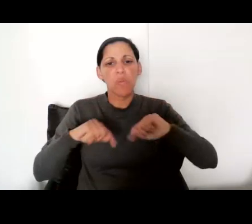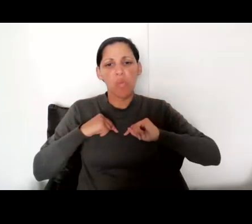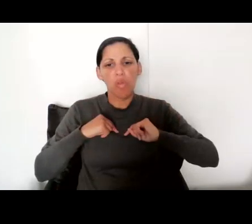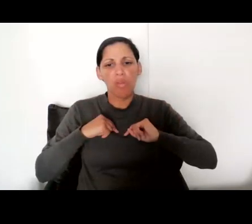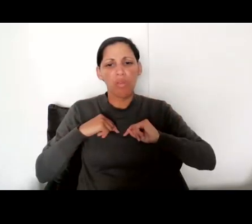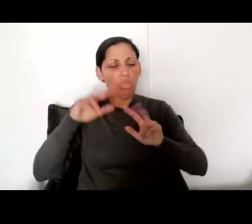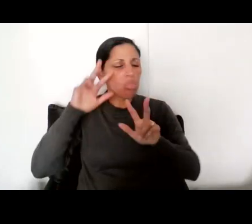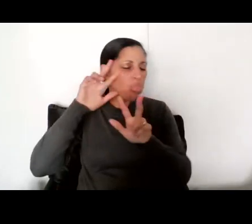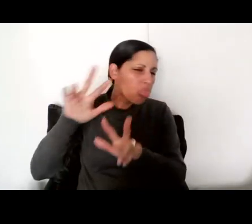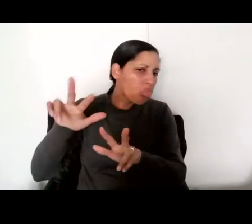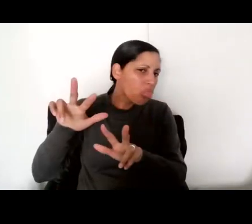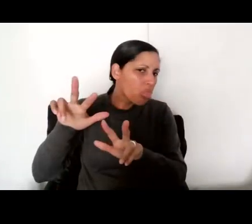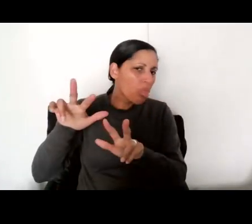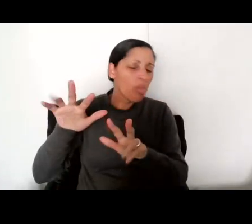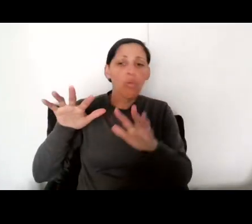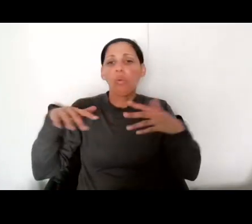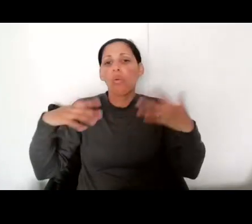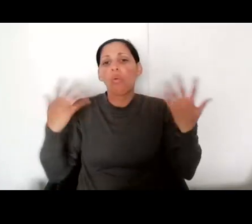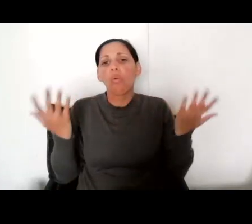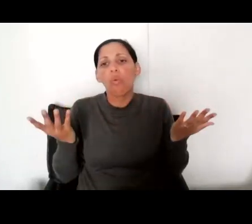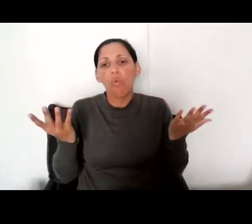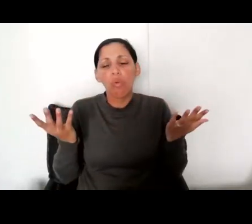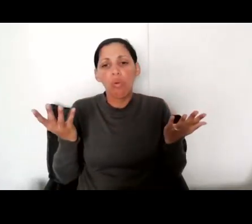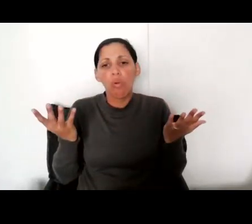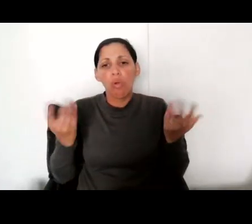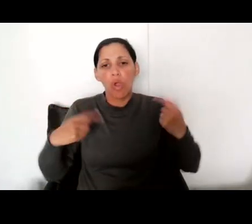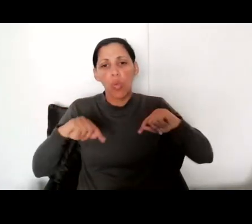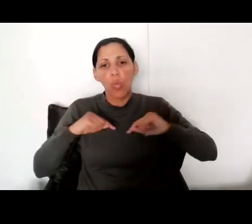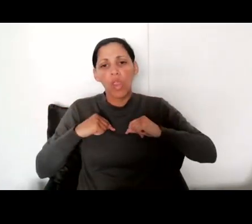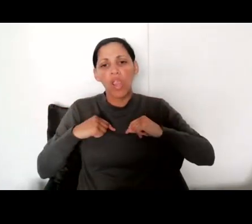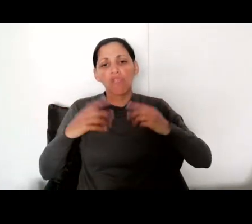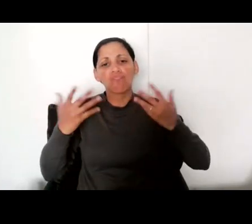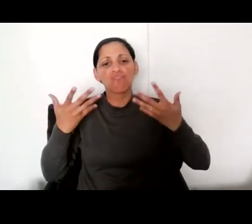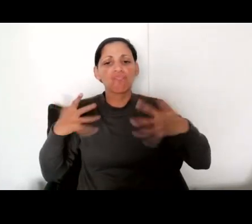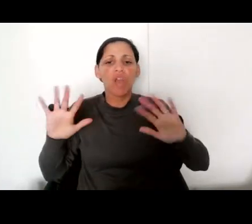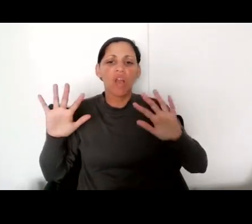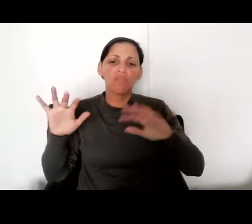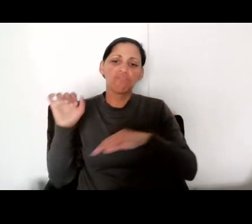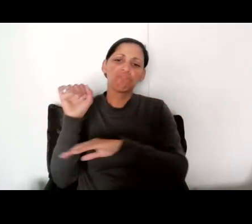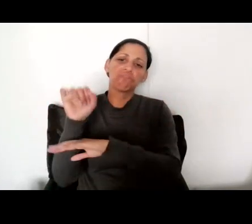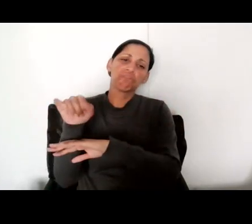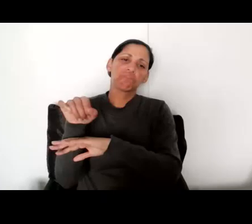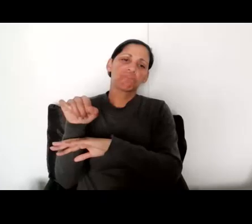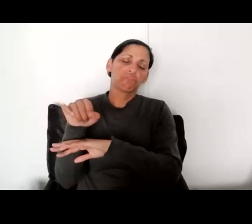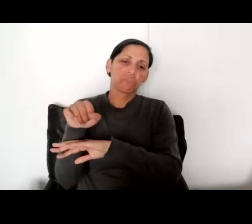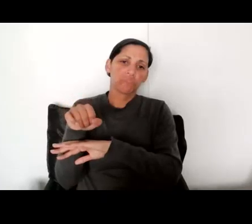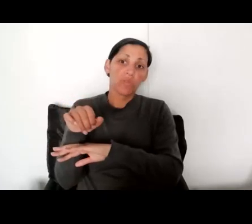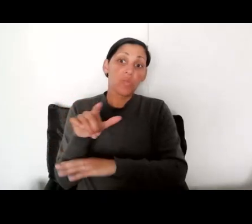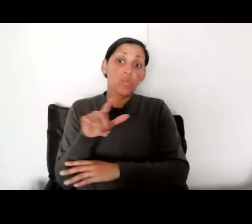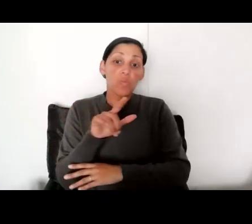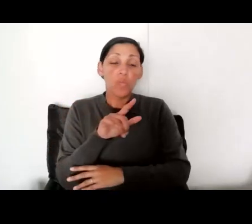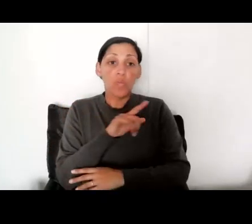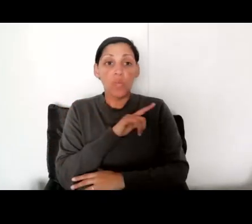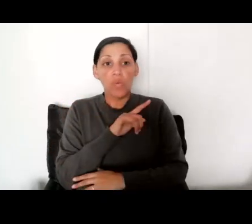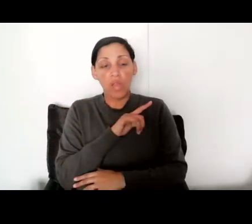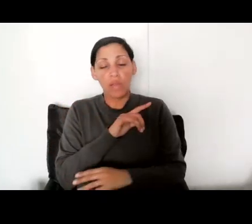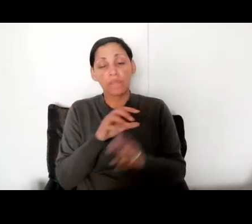or we take them for granted. For instance, the issue of